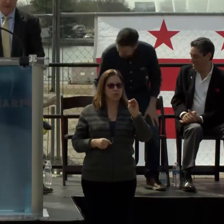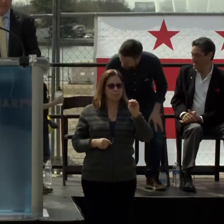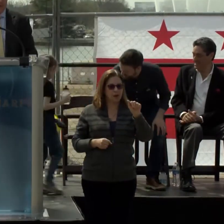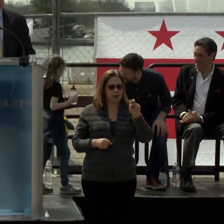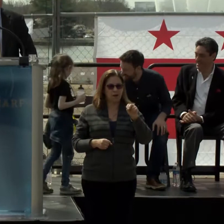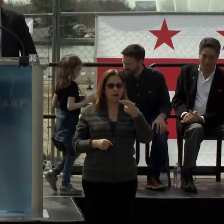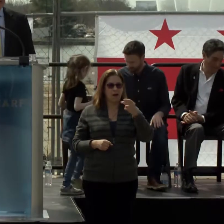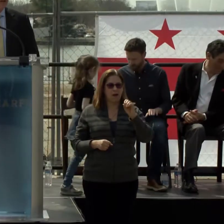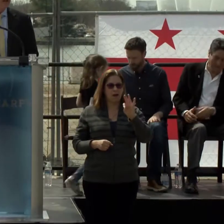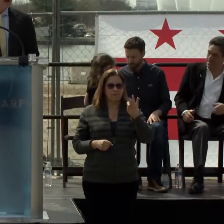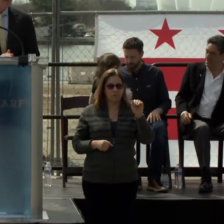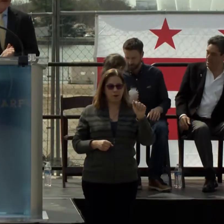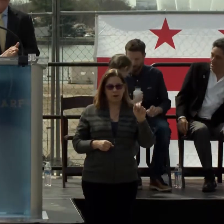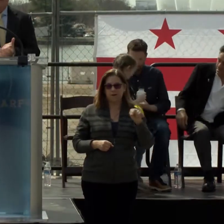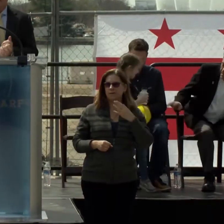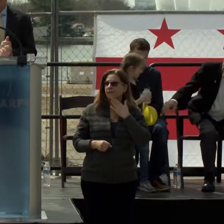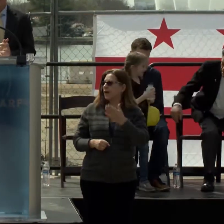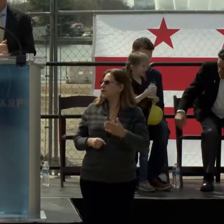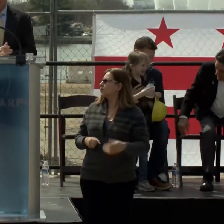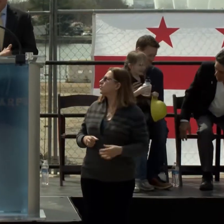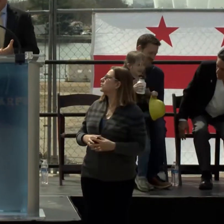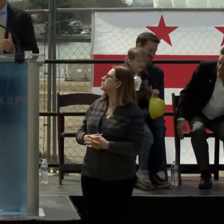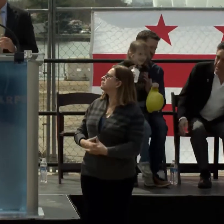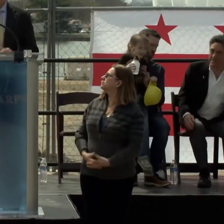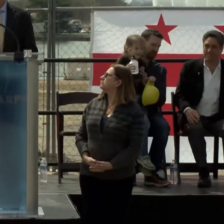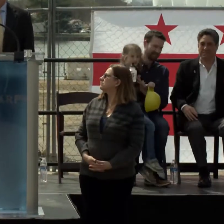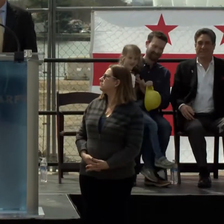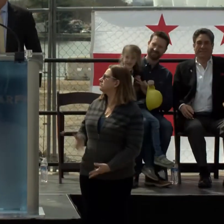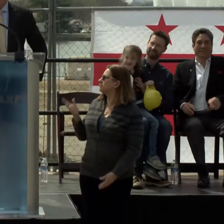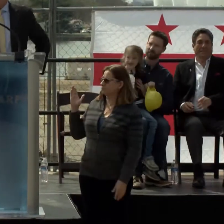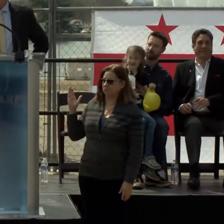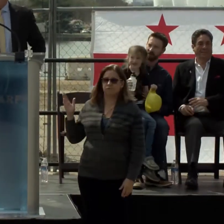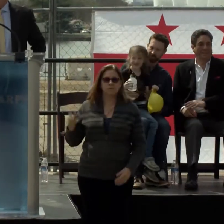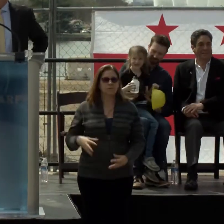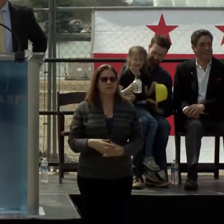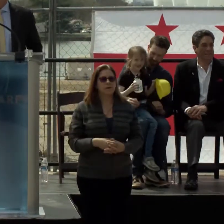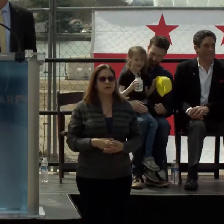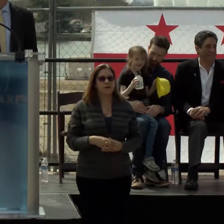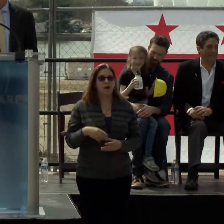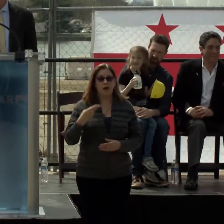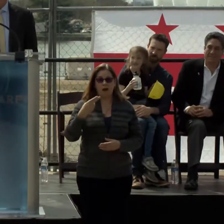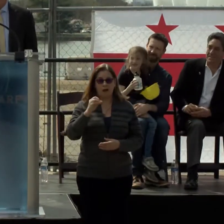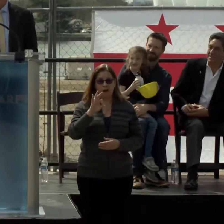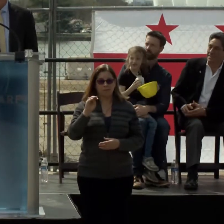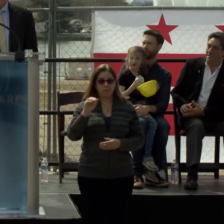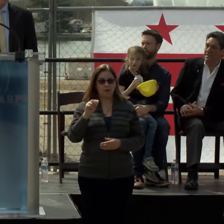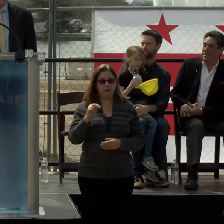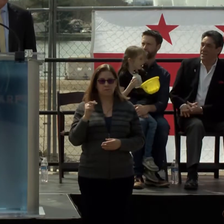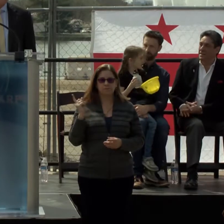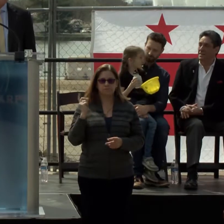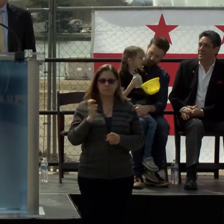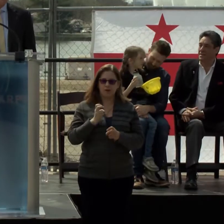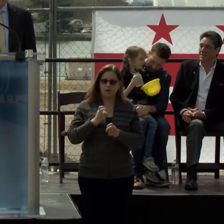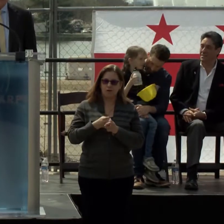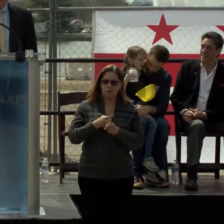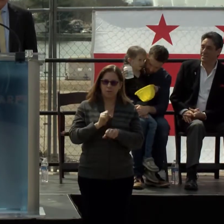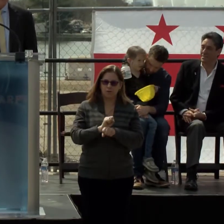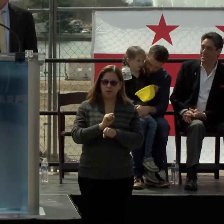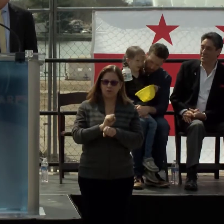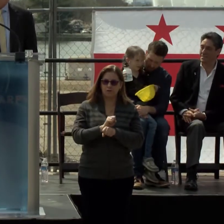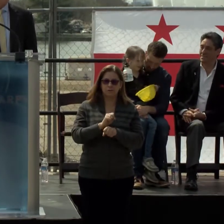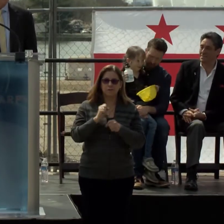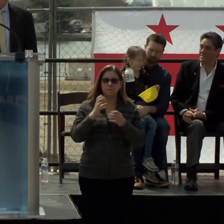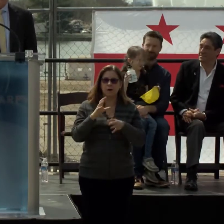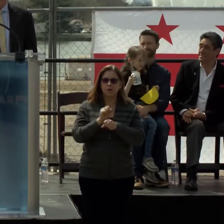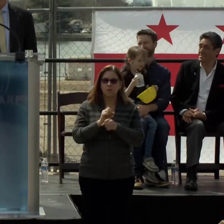Councilmember, thank you very much. On behalf of Monty Hoffman, our talented and hardworking PN Hoffman associates, the entire Wharf team,